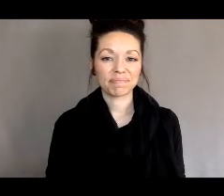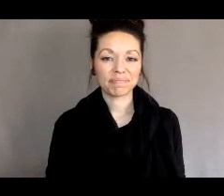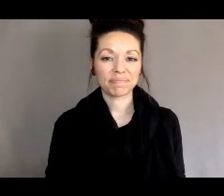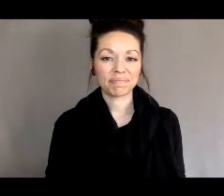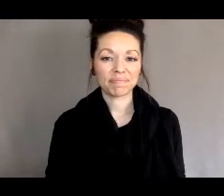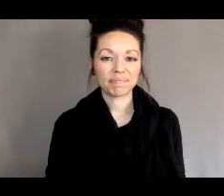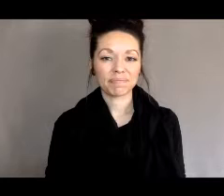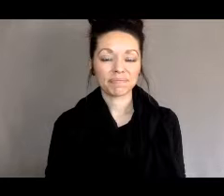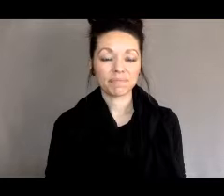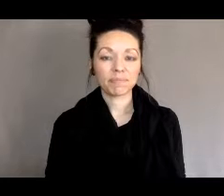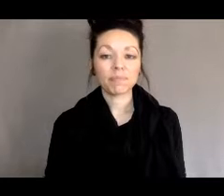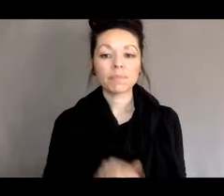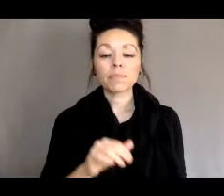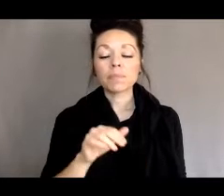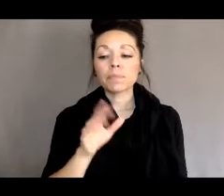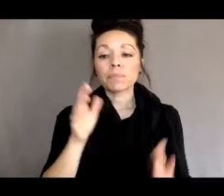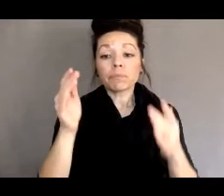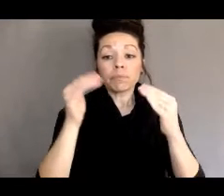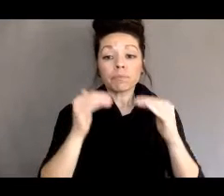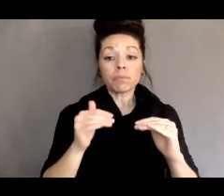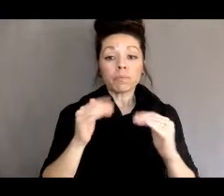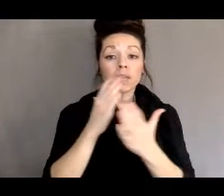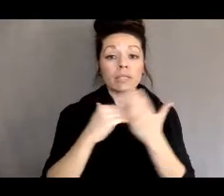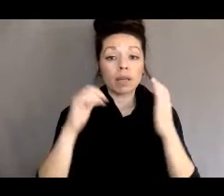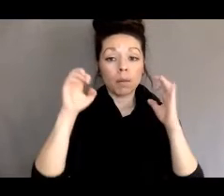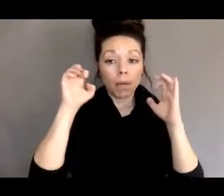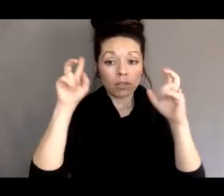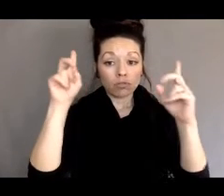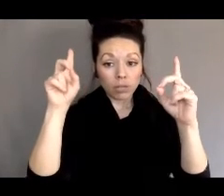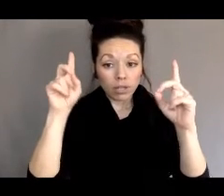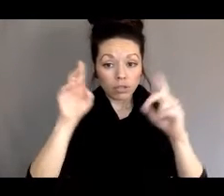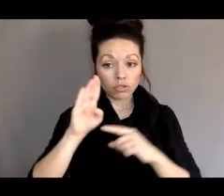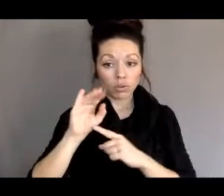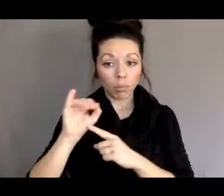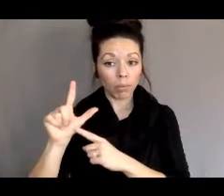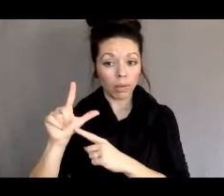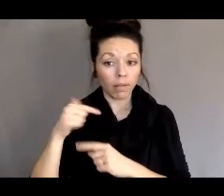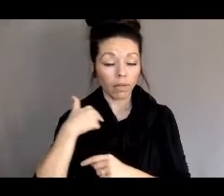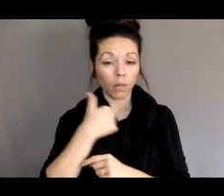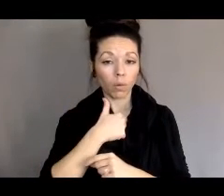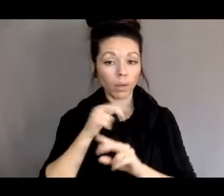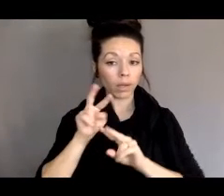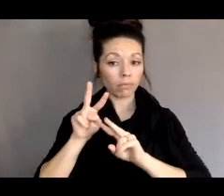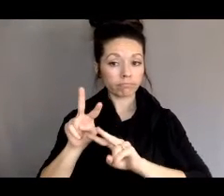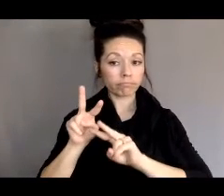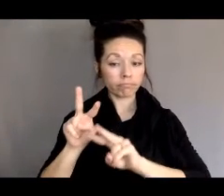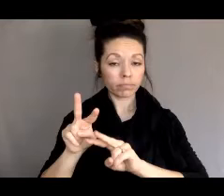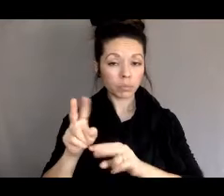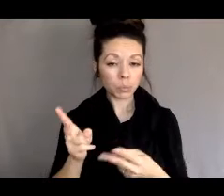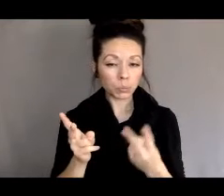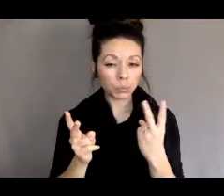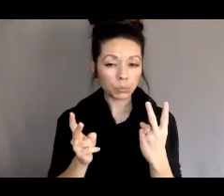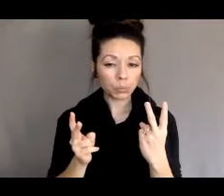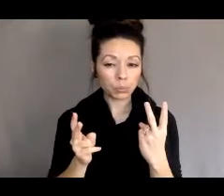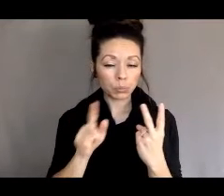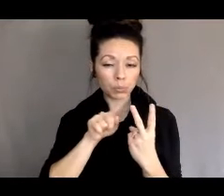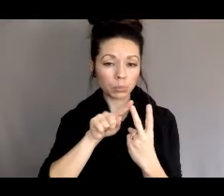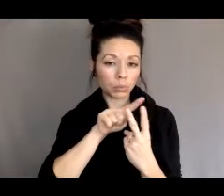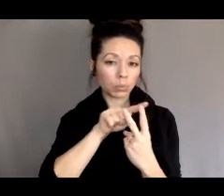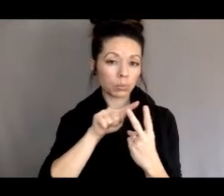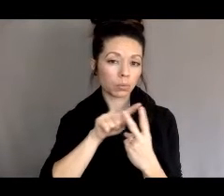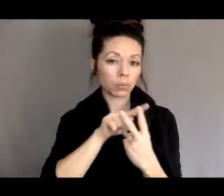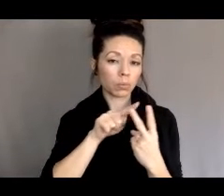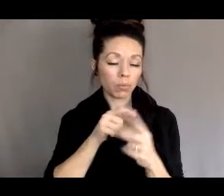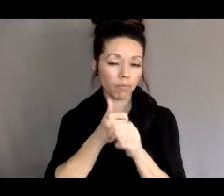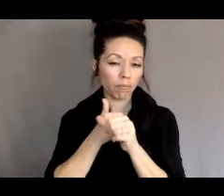So there's a couple of education bills that we are also monitoring. There's two in particular that we are